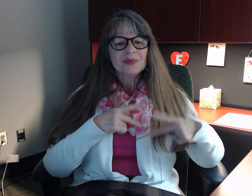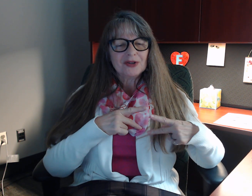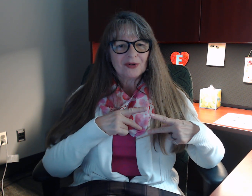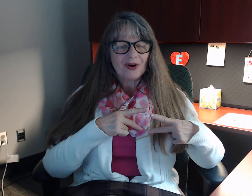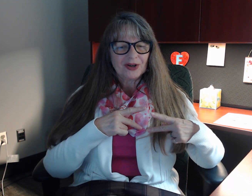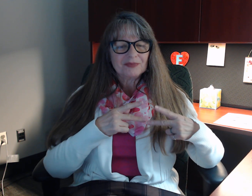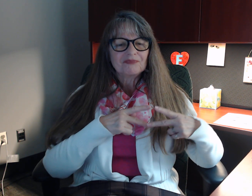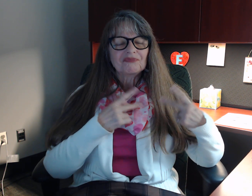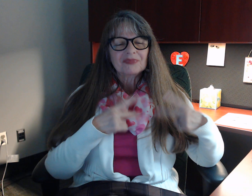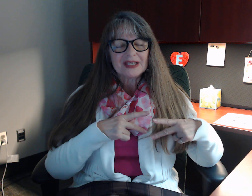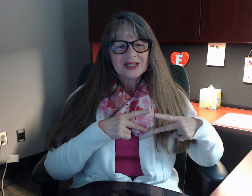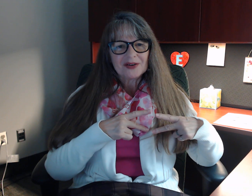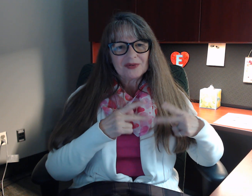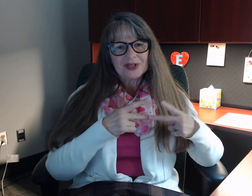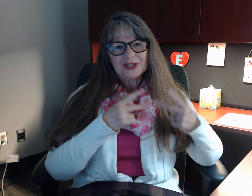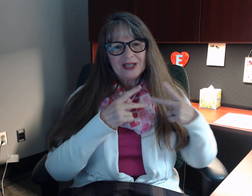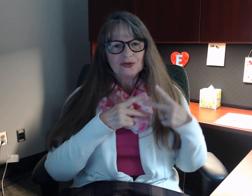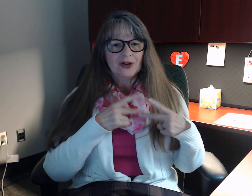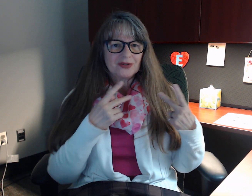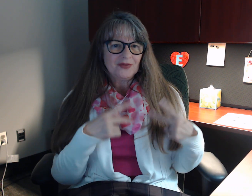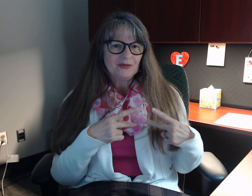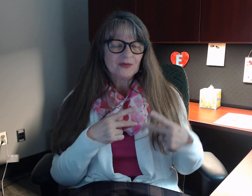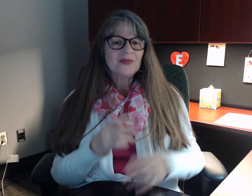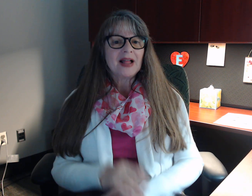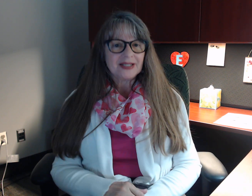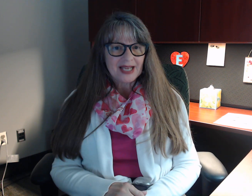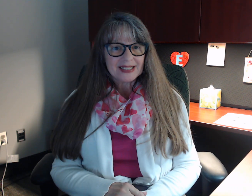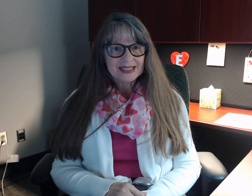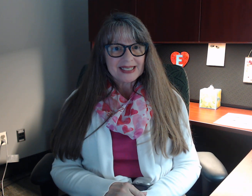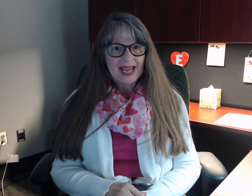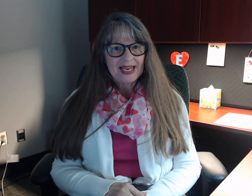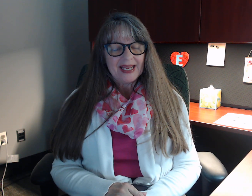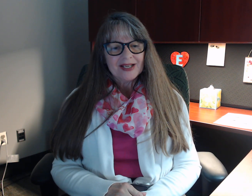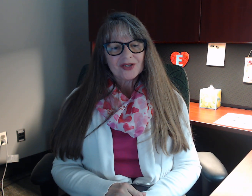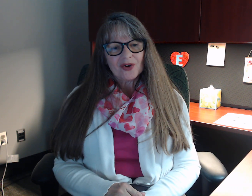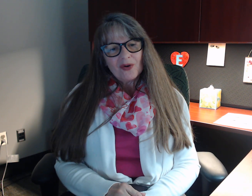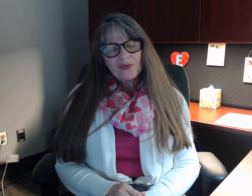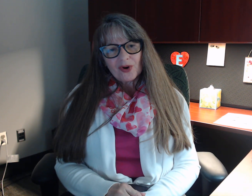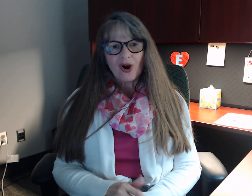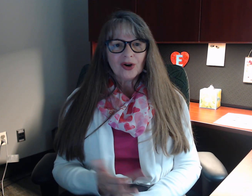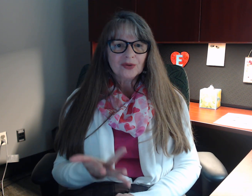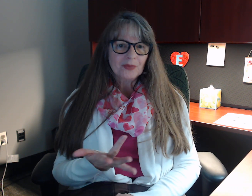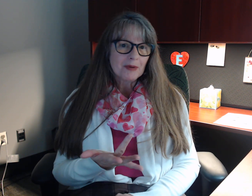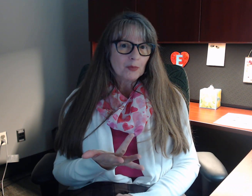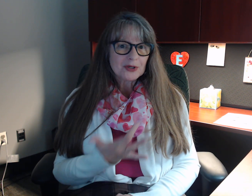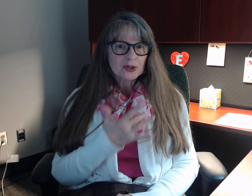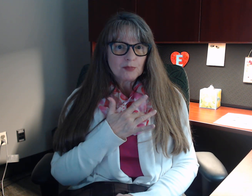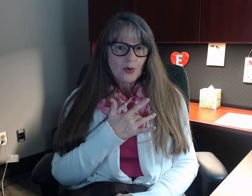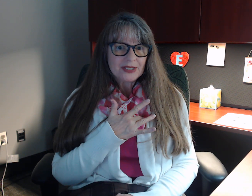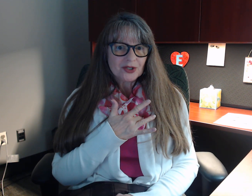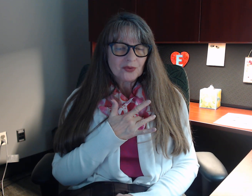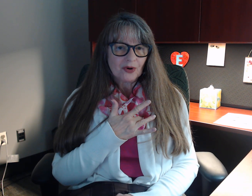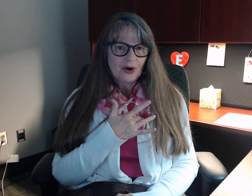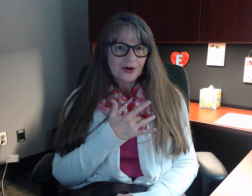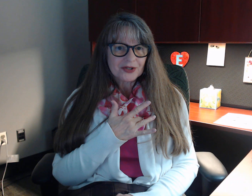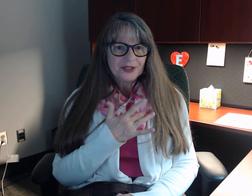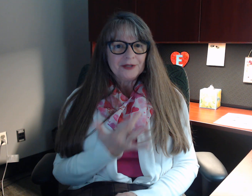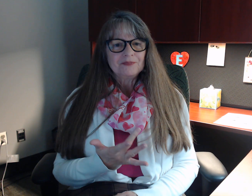your heart. So it draws a V for Valentine's Day. So for a heart, remember we just pointed to our heart.